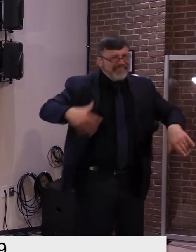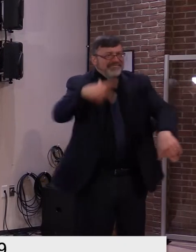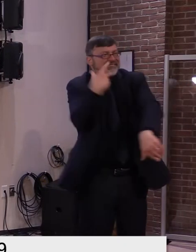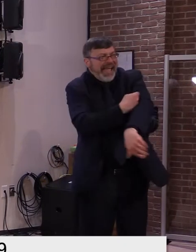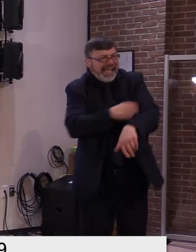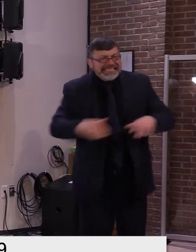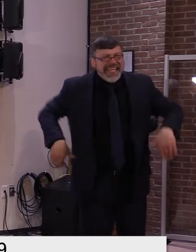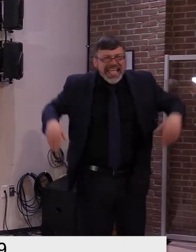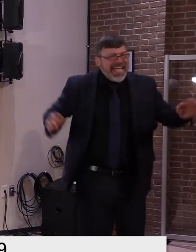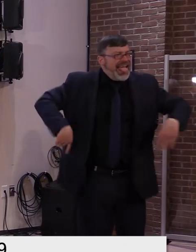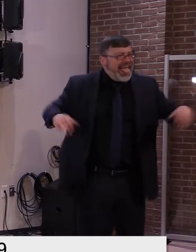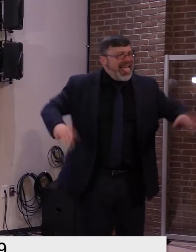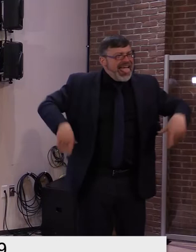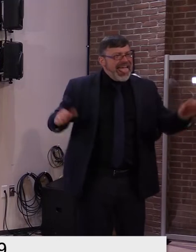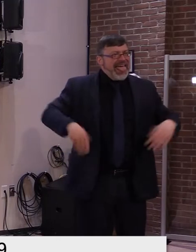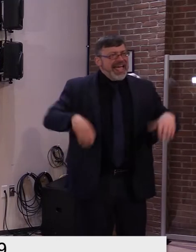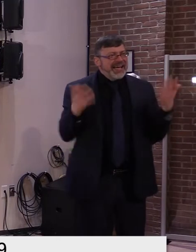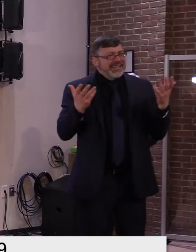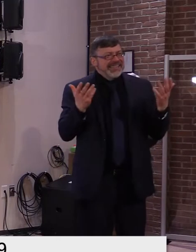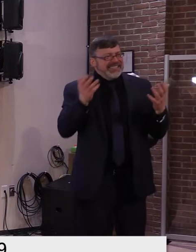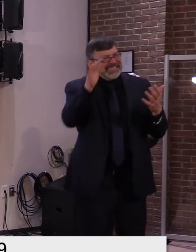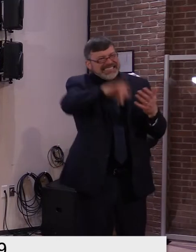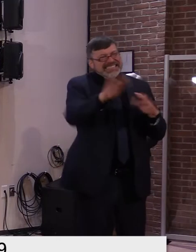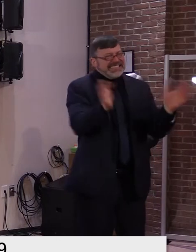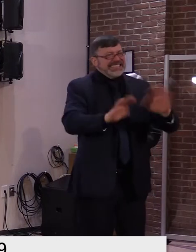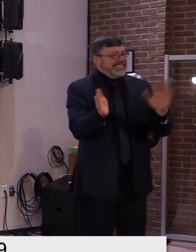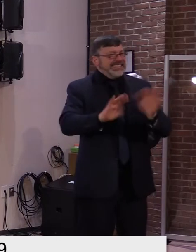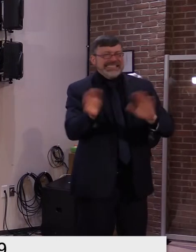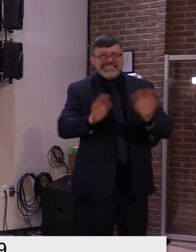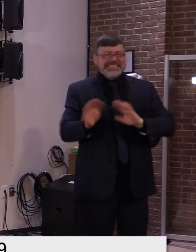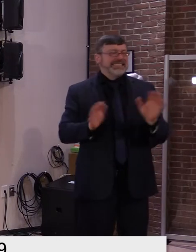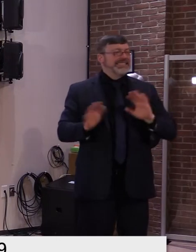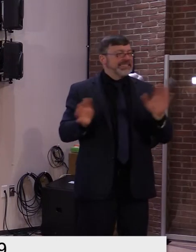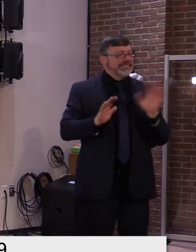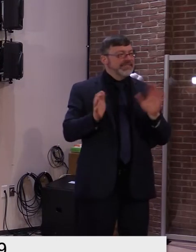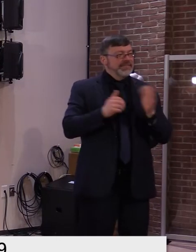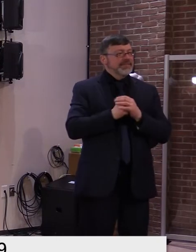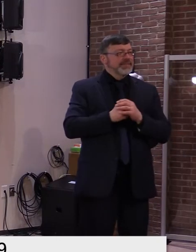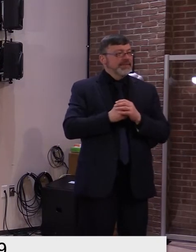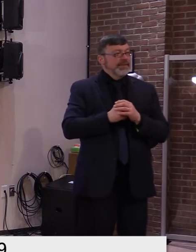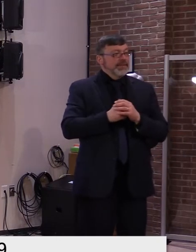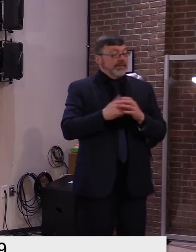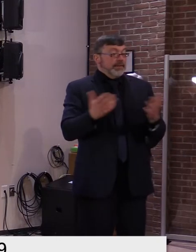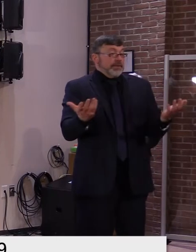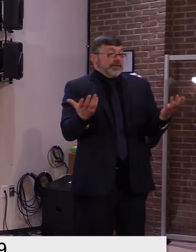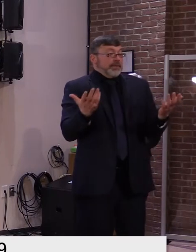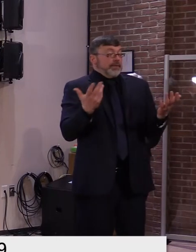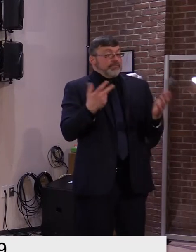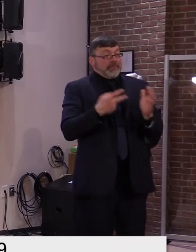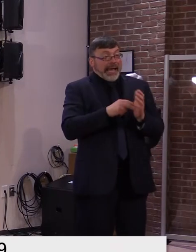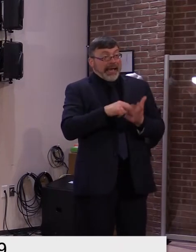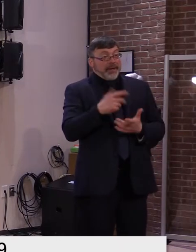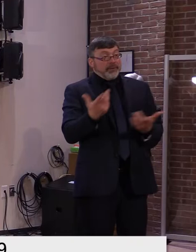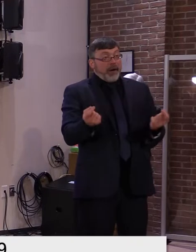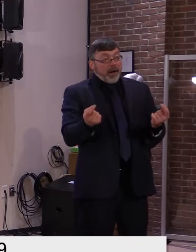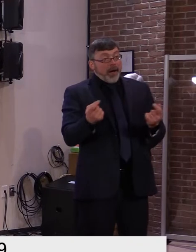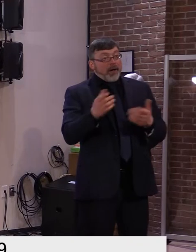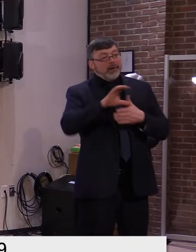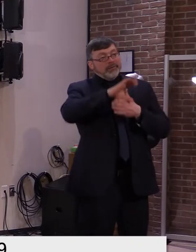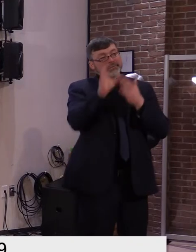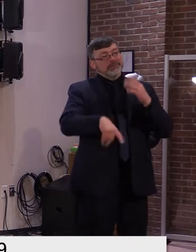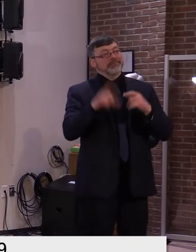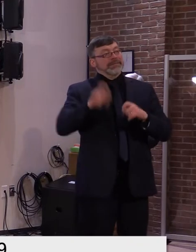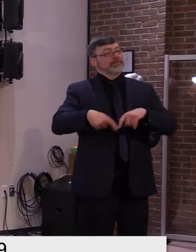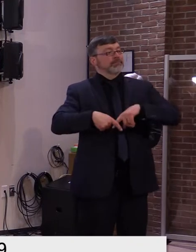in particular. So again, I support the UVM president